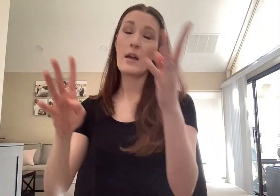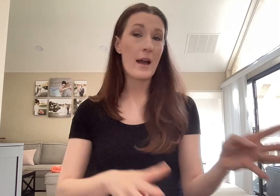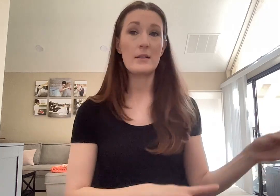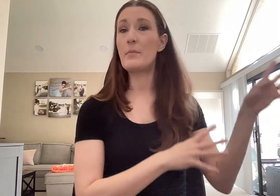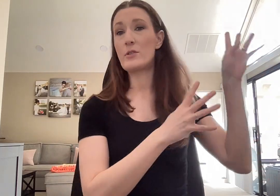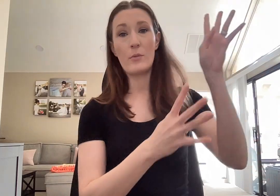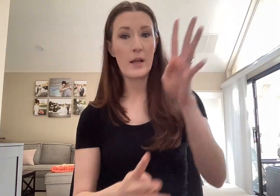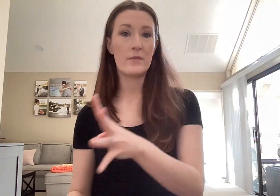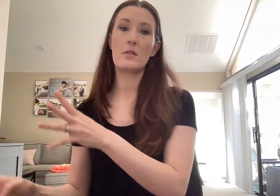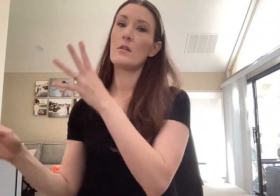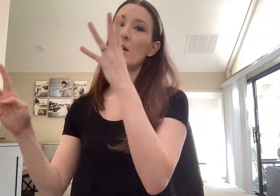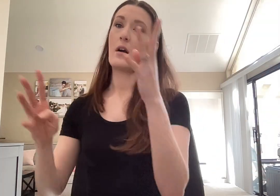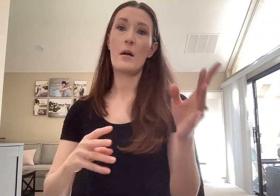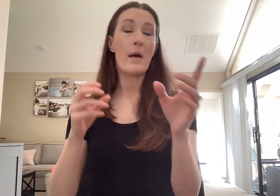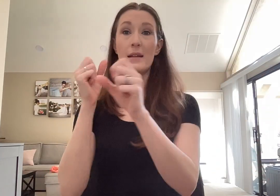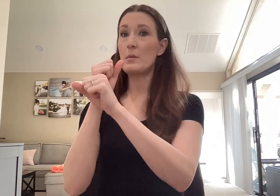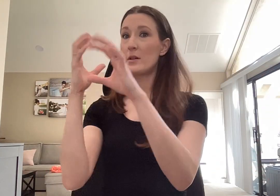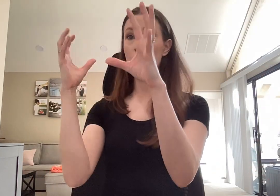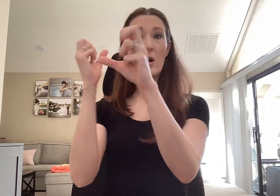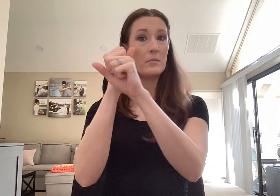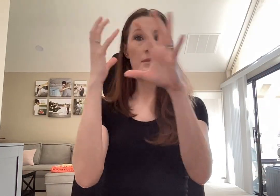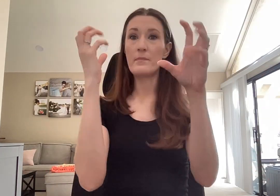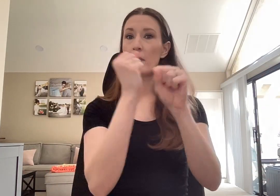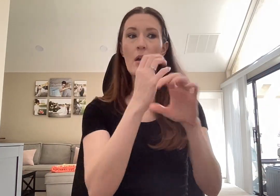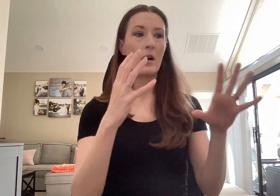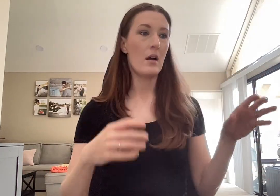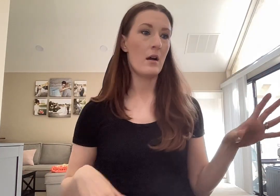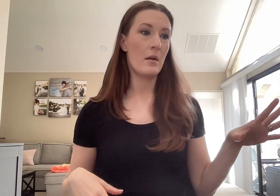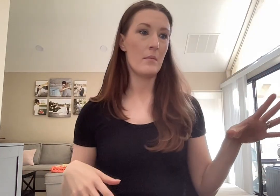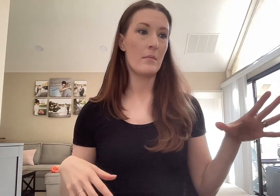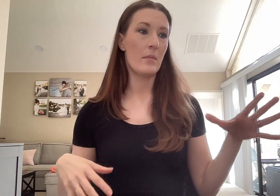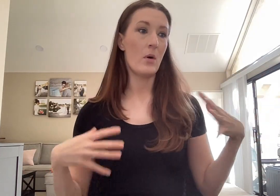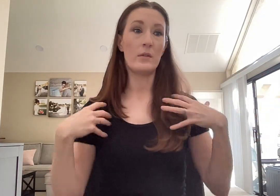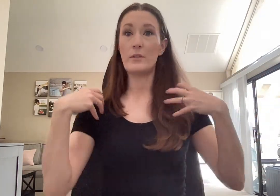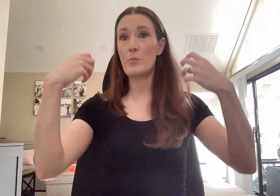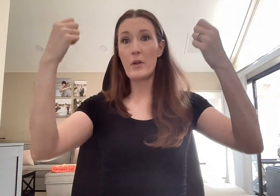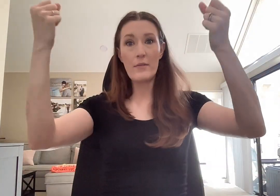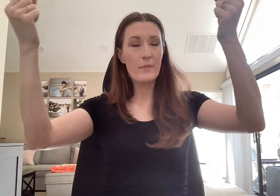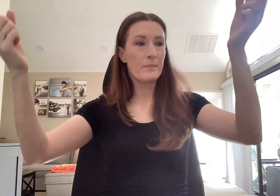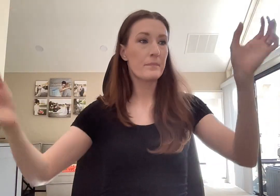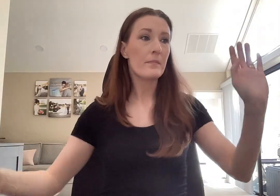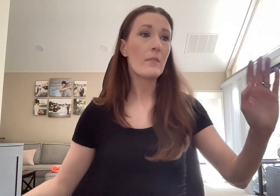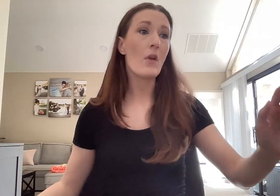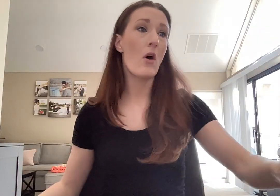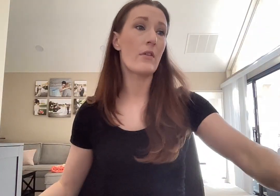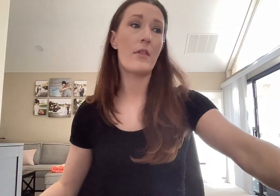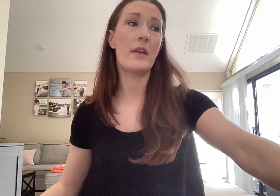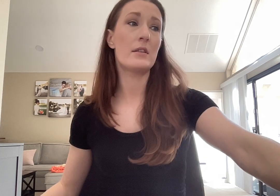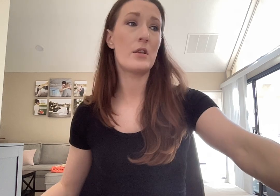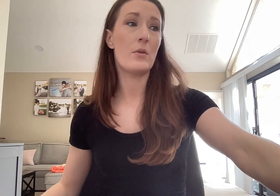add some extra waves, add some extra bombs, hold out your brave. All the things you